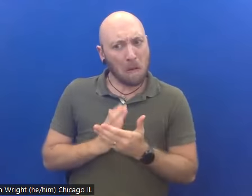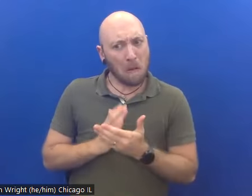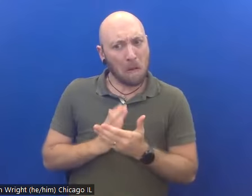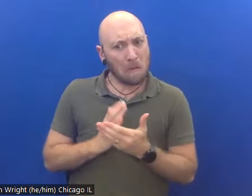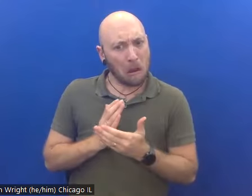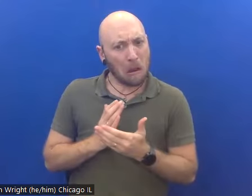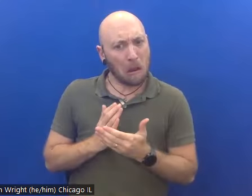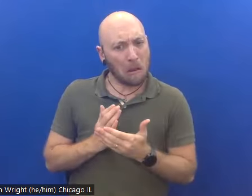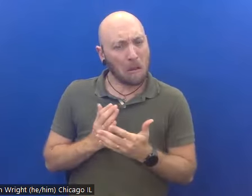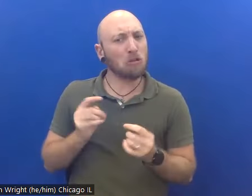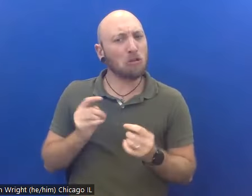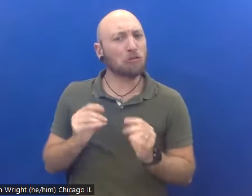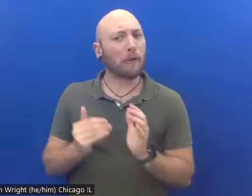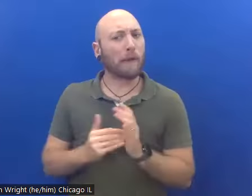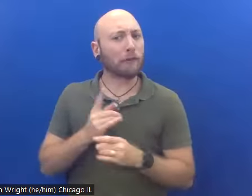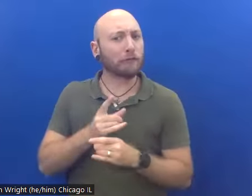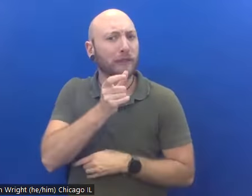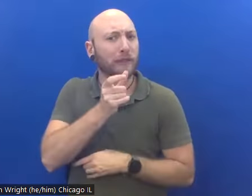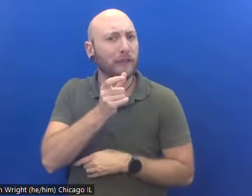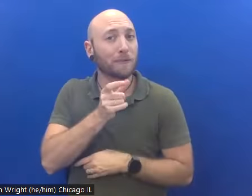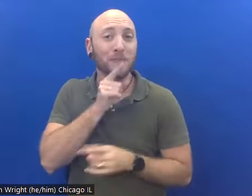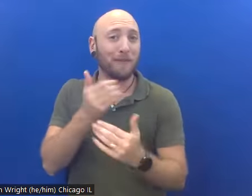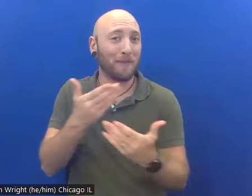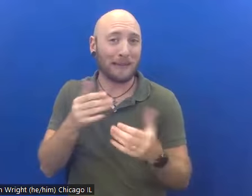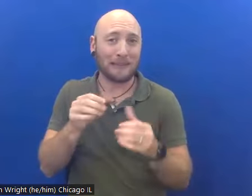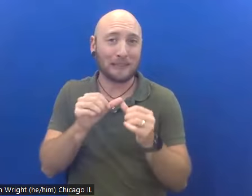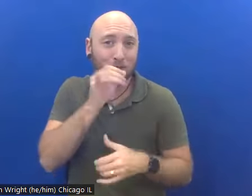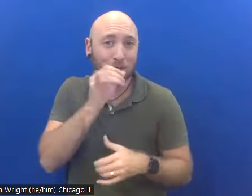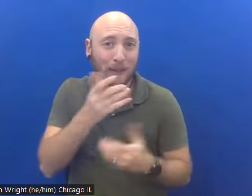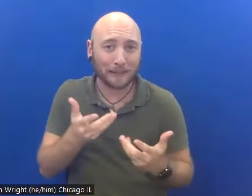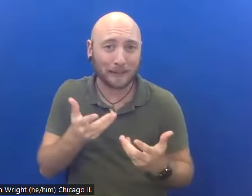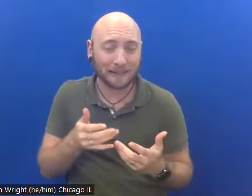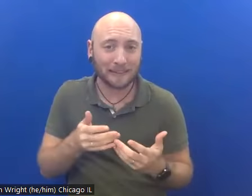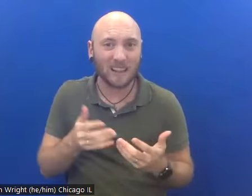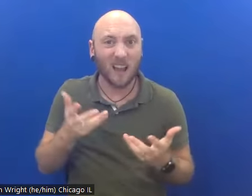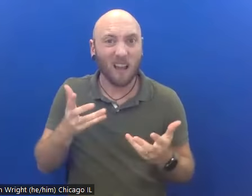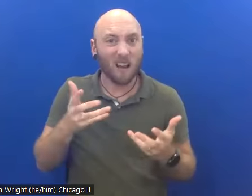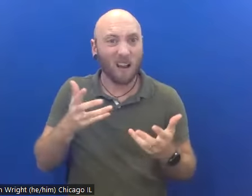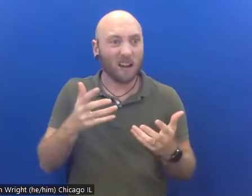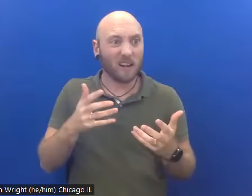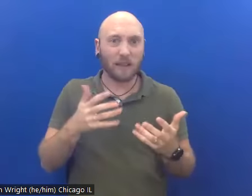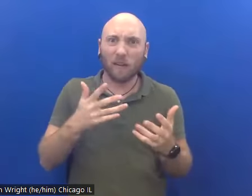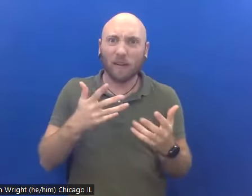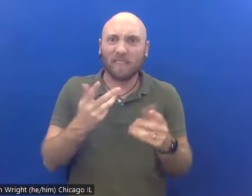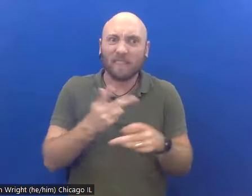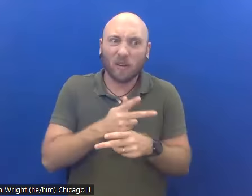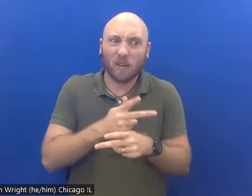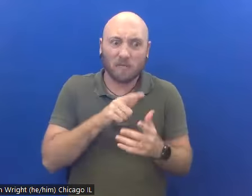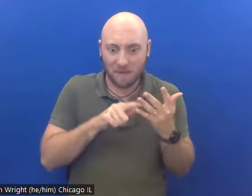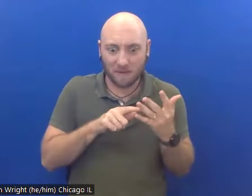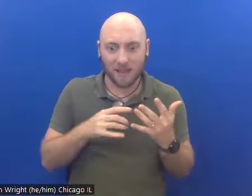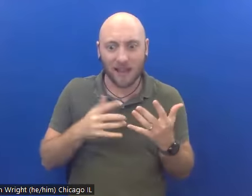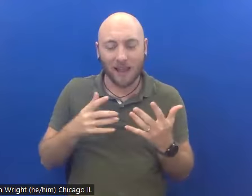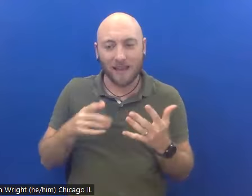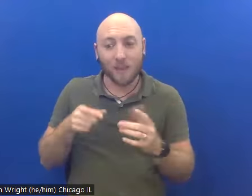mix. That's the entire point of everything, right? I already got everything else figured out. I just need to add the alcohol and figure out how to make that work.